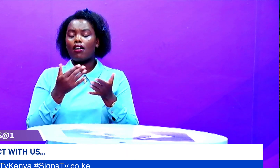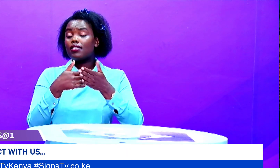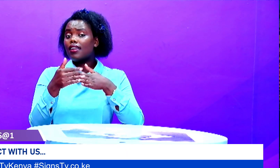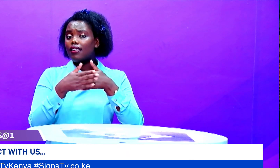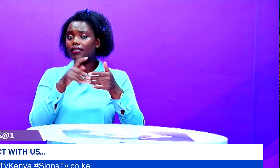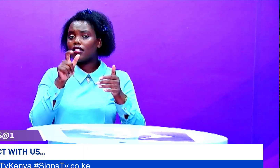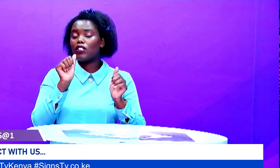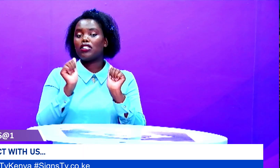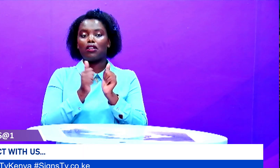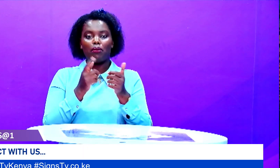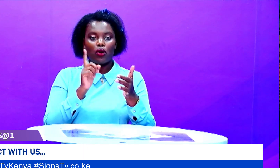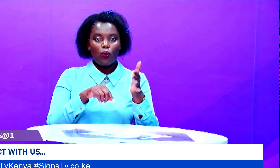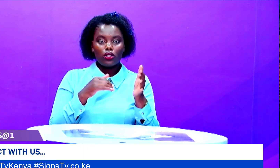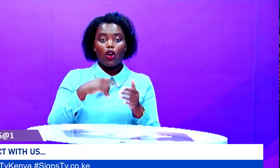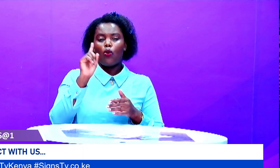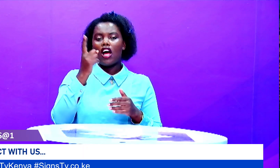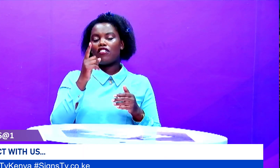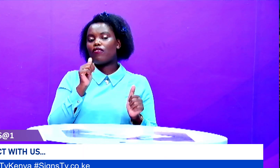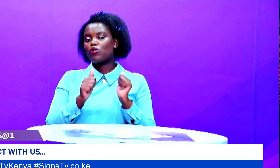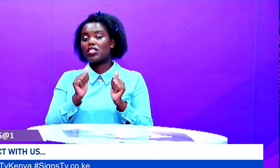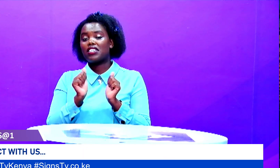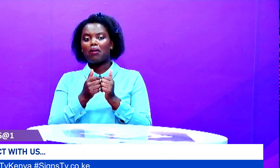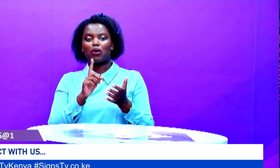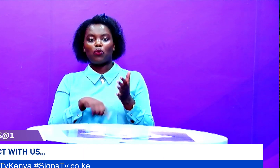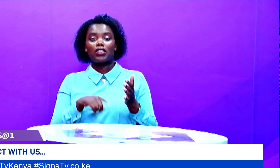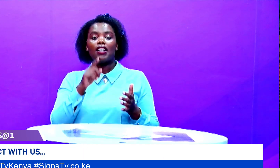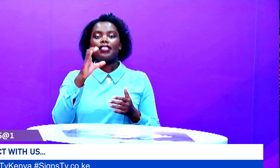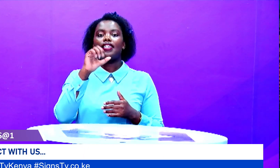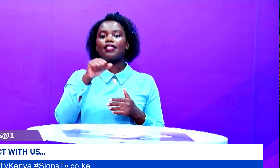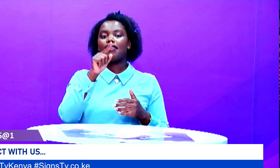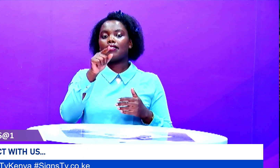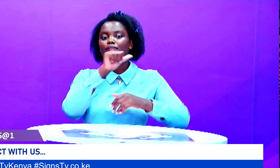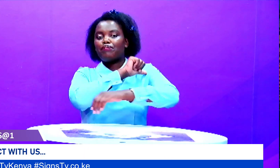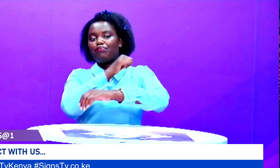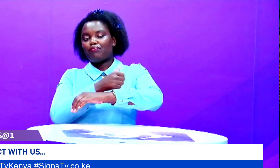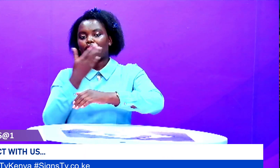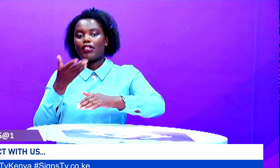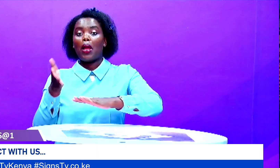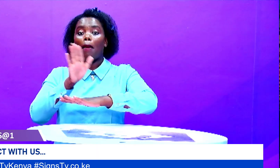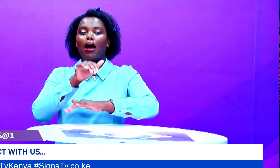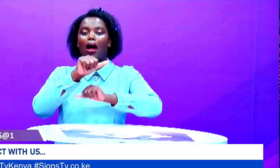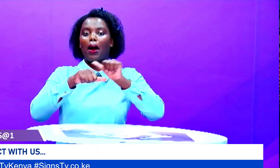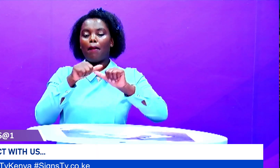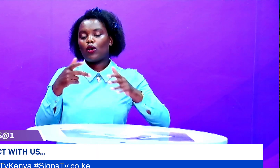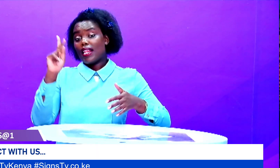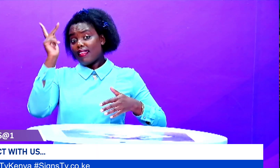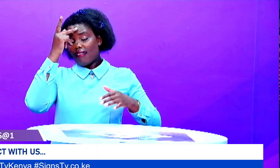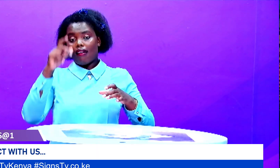The news that we'll be sharing in the news bulletin, onto our first news item.